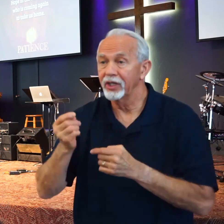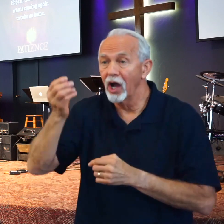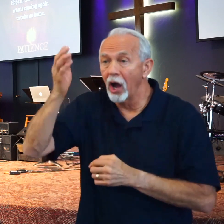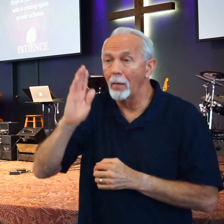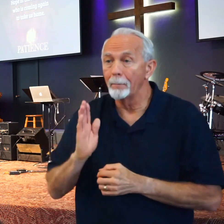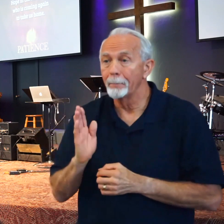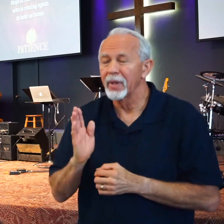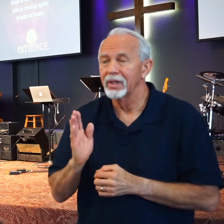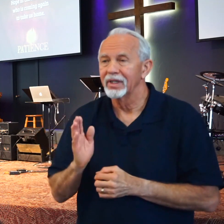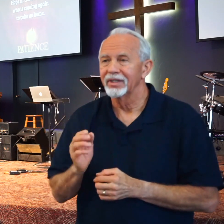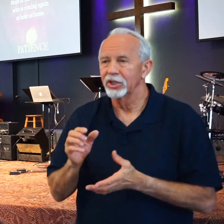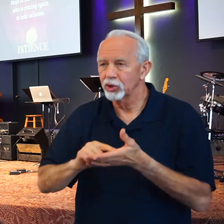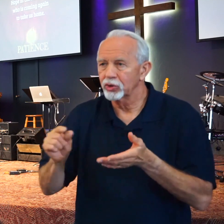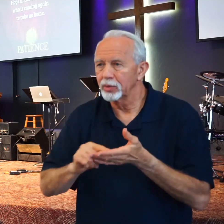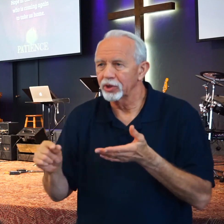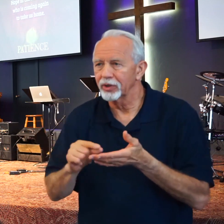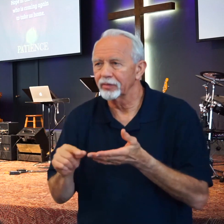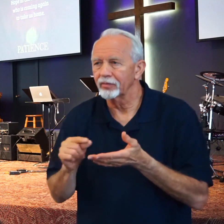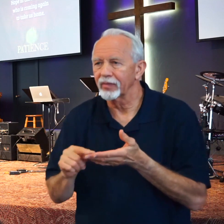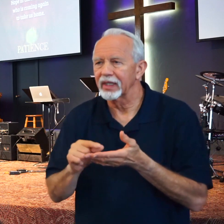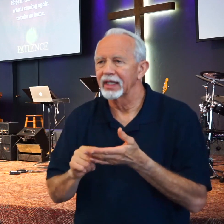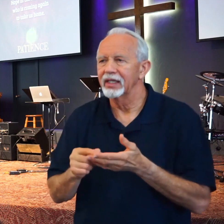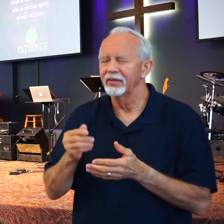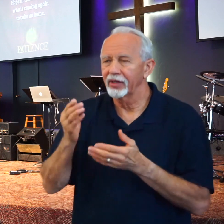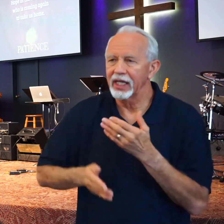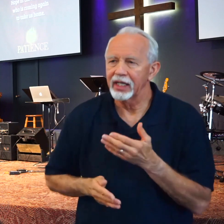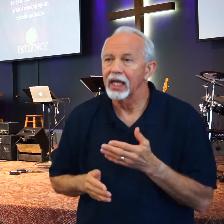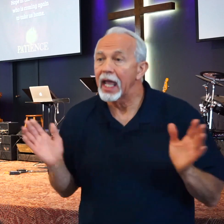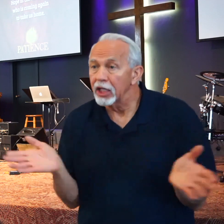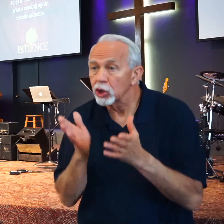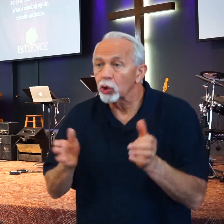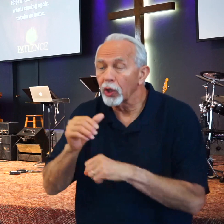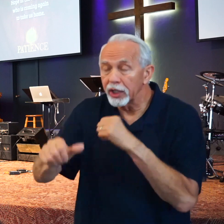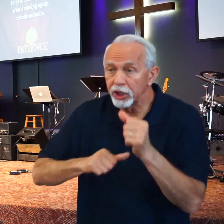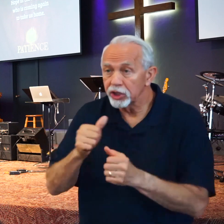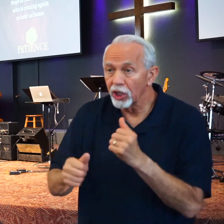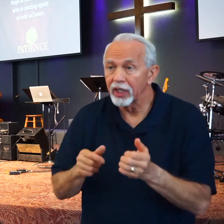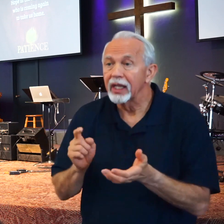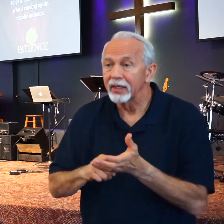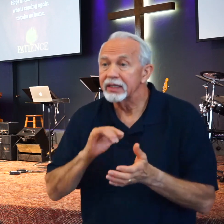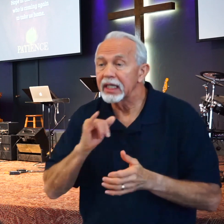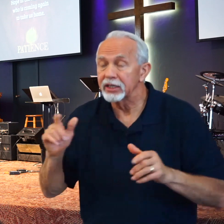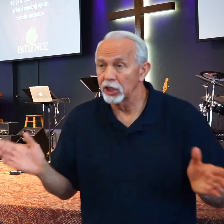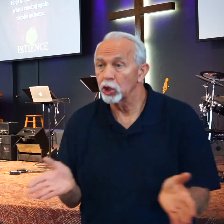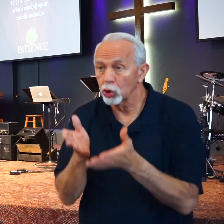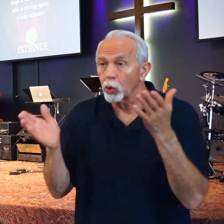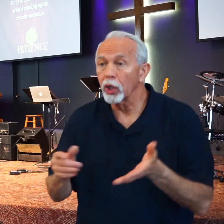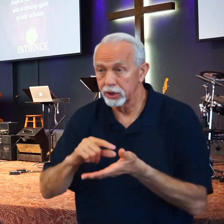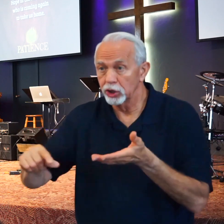passage today, the very end says, "Therefore, encourage one another." This is an encouraging